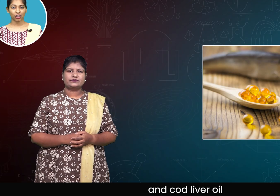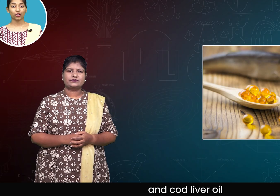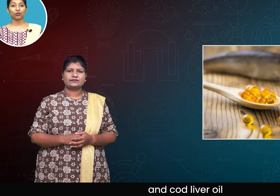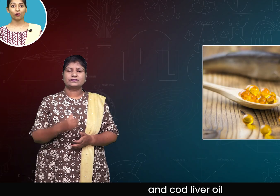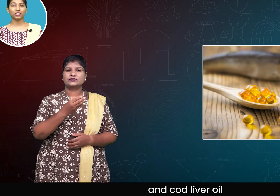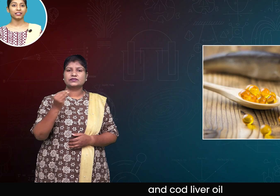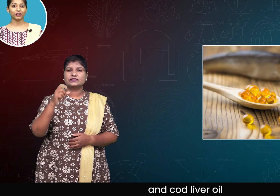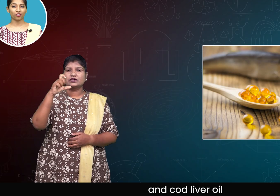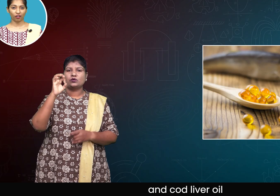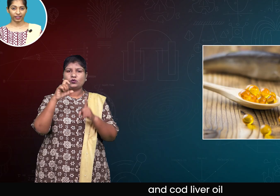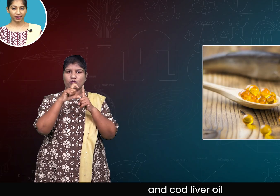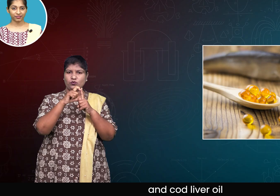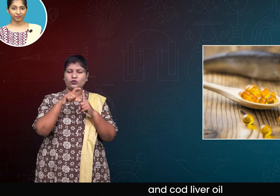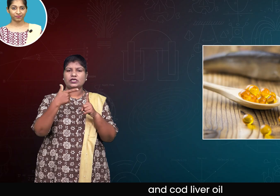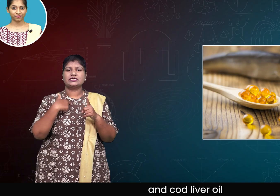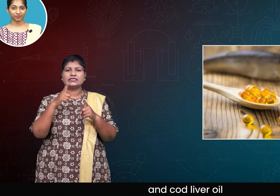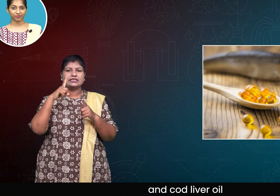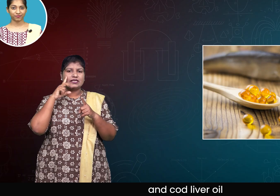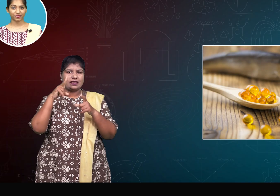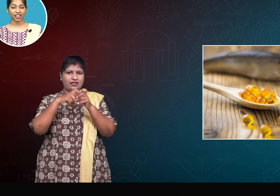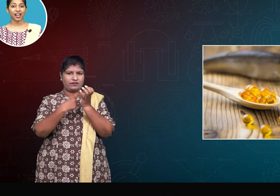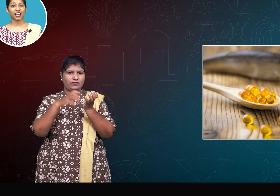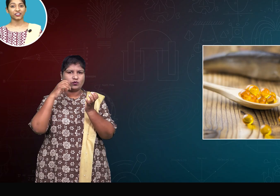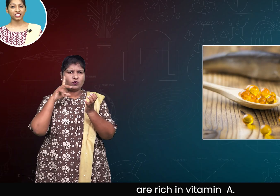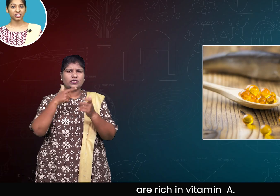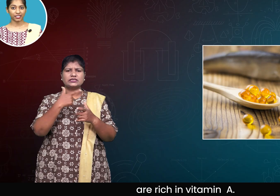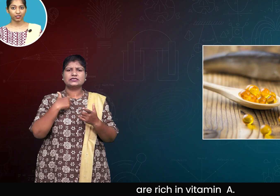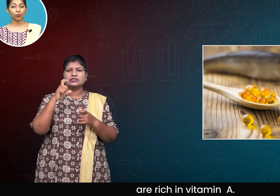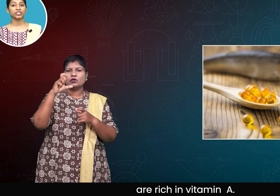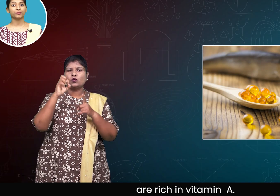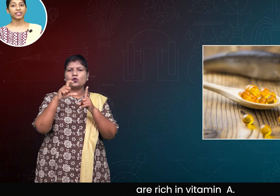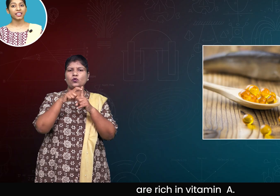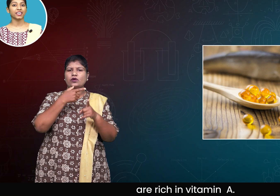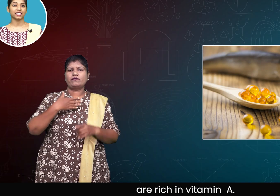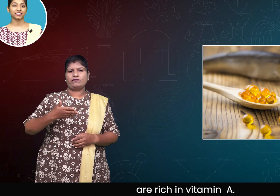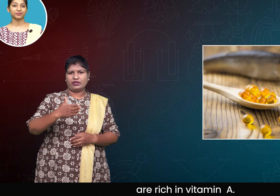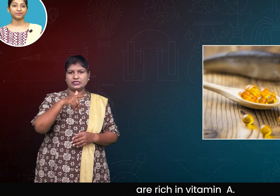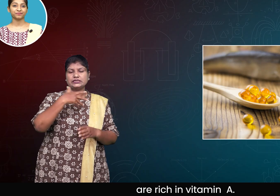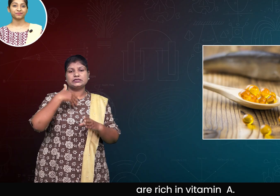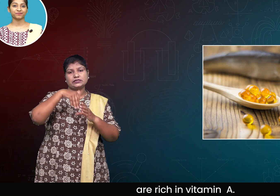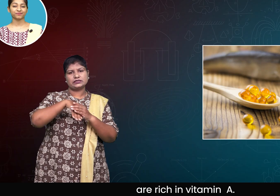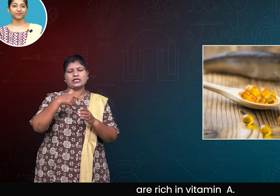and cod liver oil are rich in vitamin A.